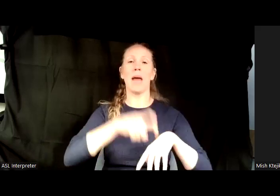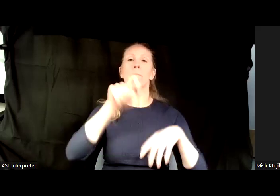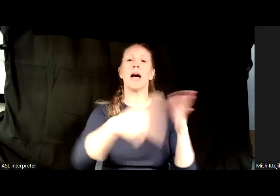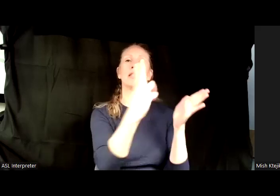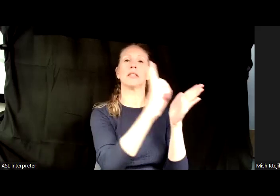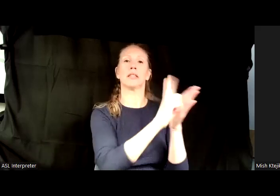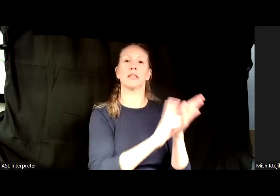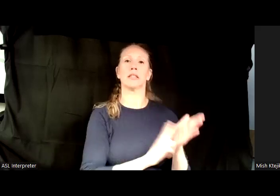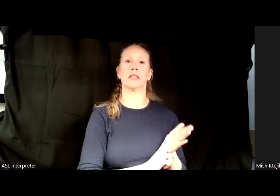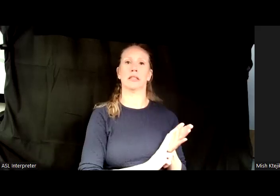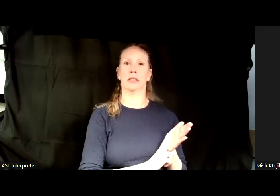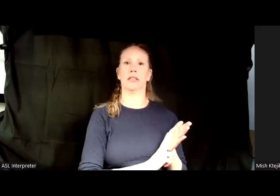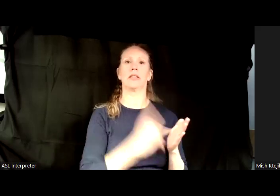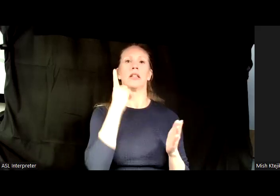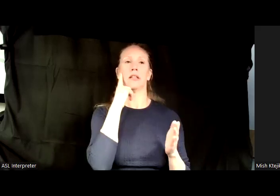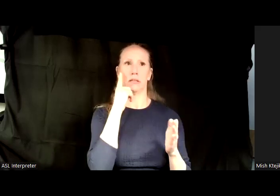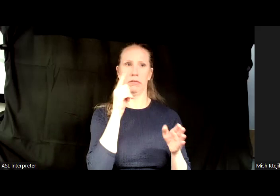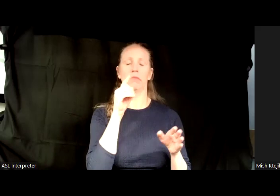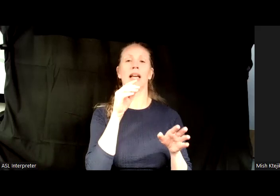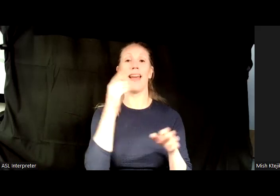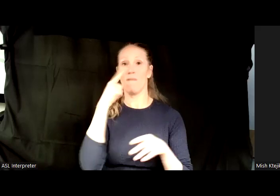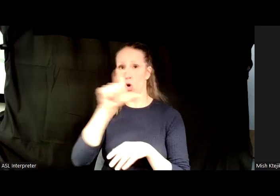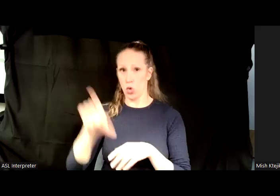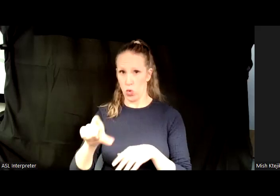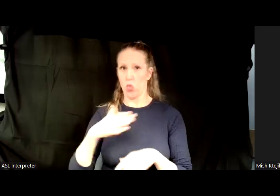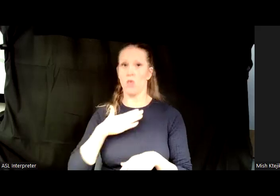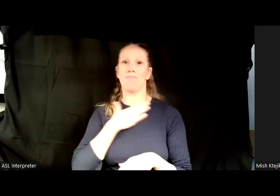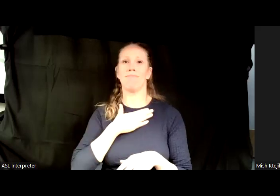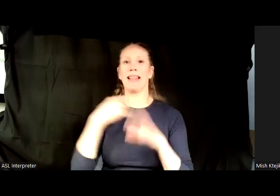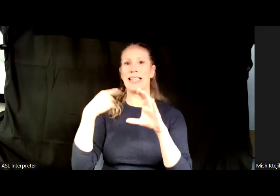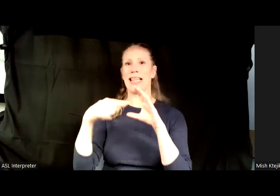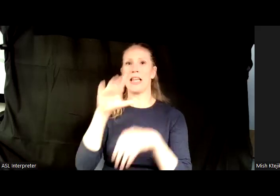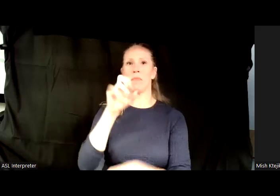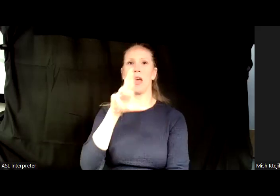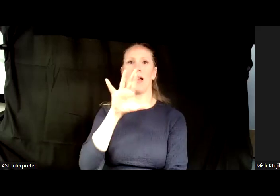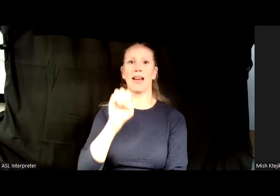the roster sheet available in the room, and for public members on Zoom, please email